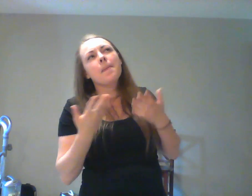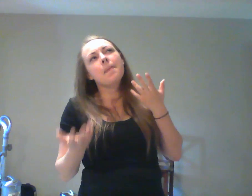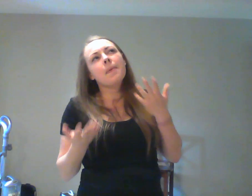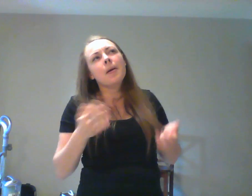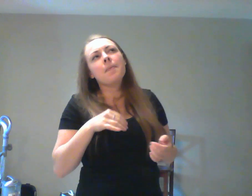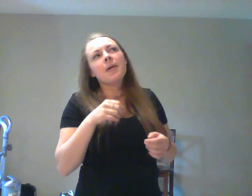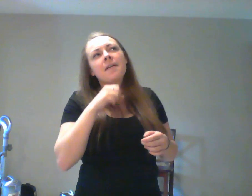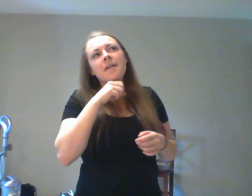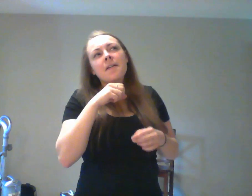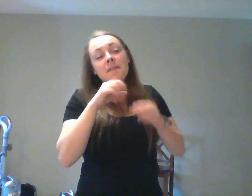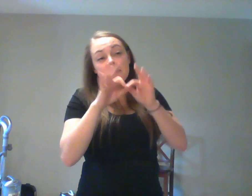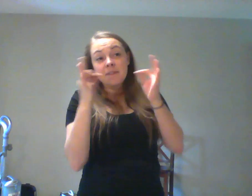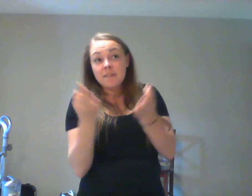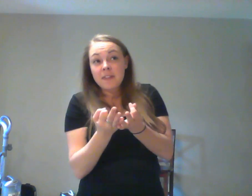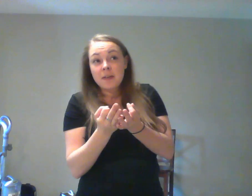frog